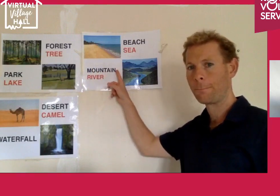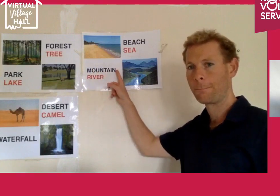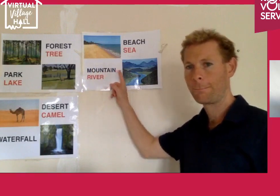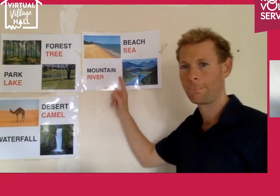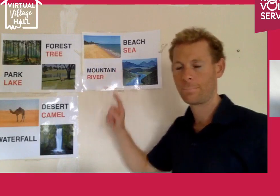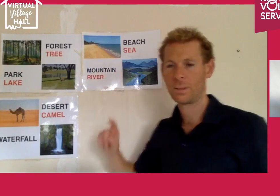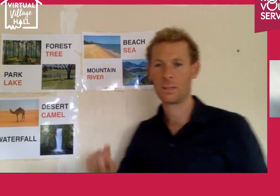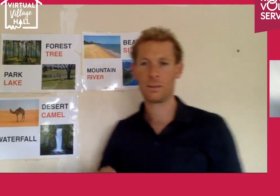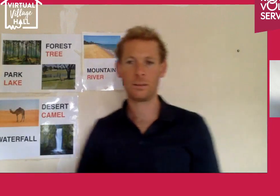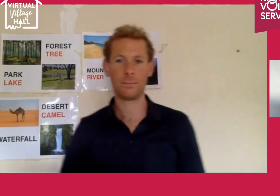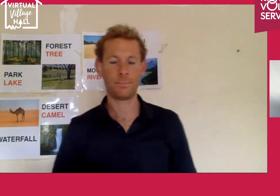Mountain.